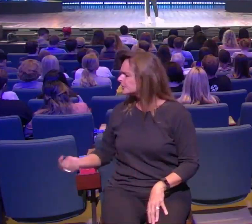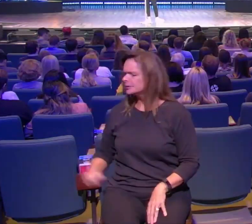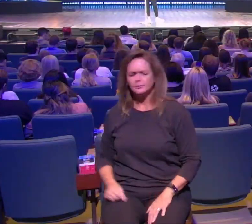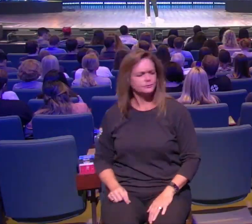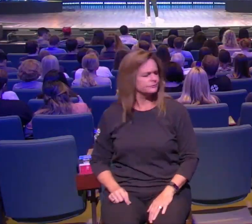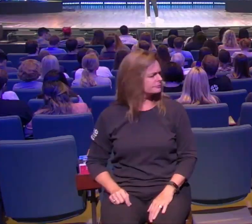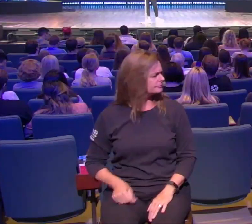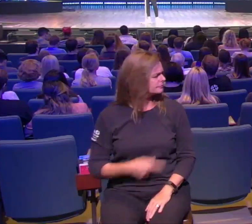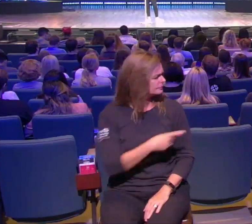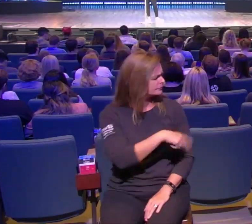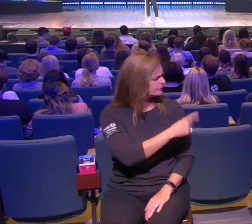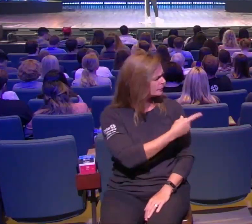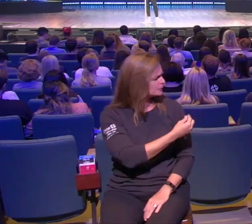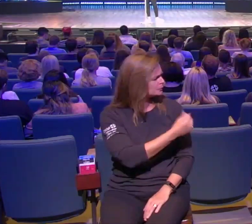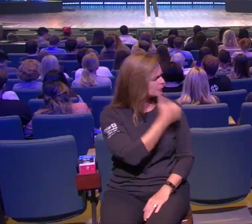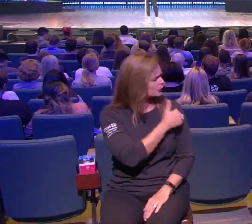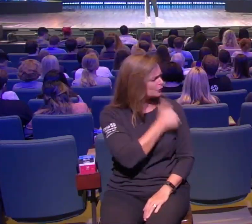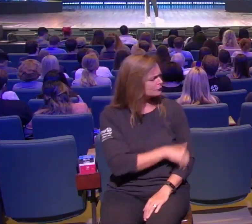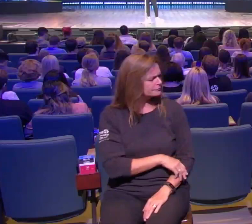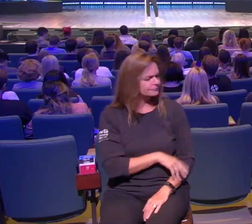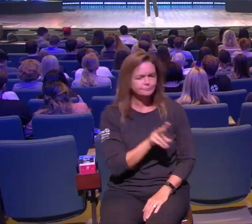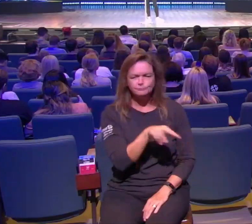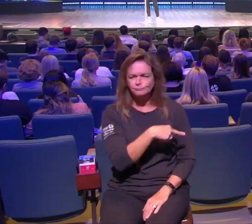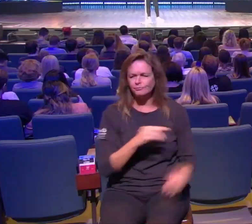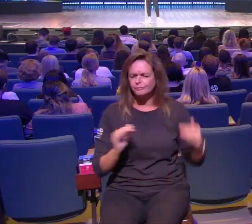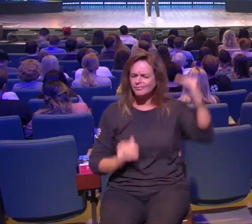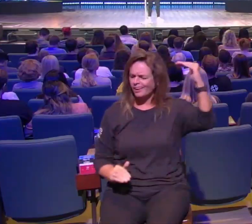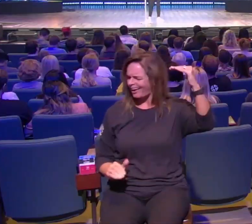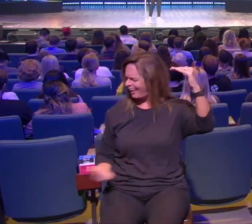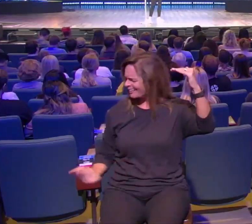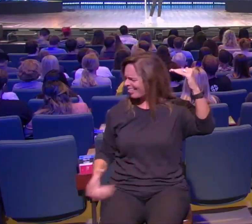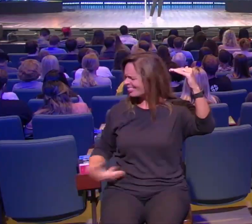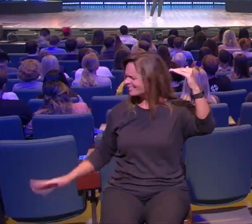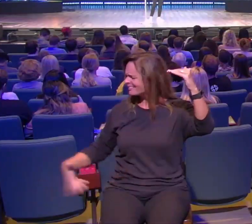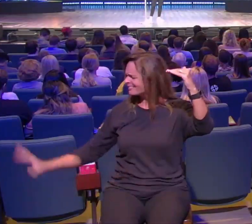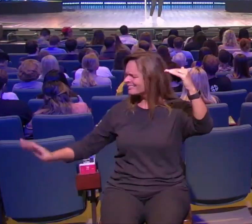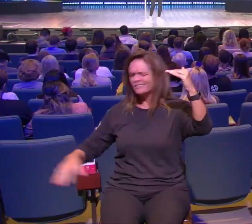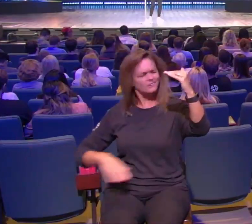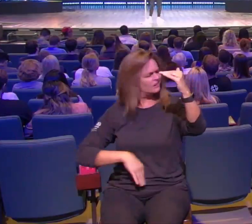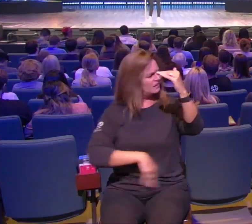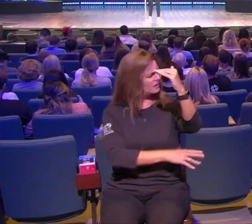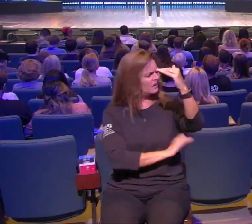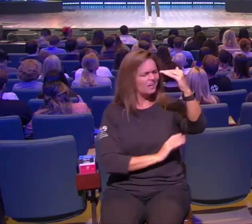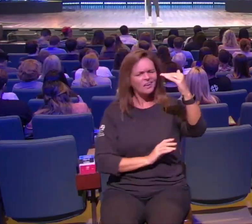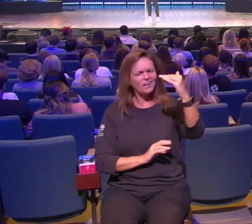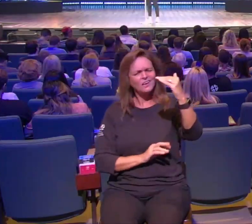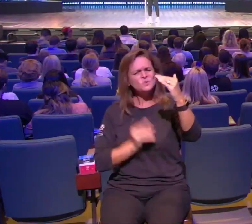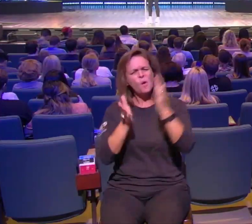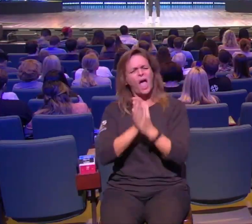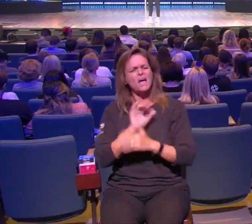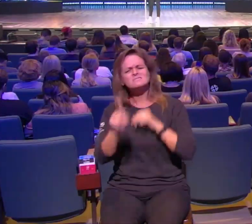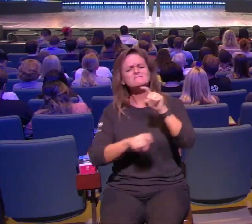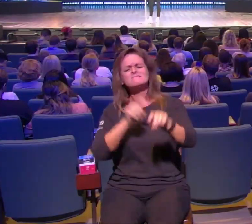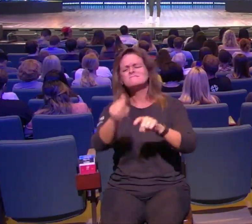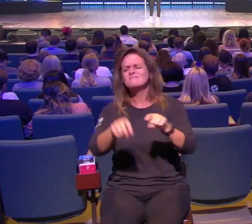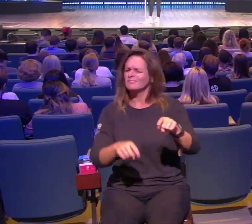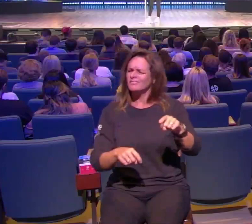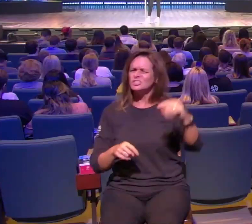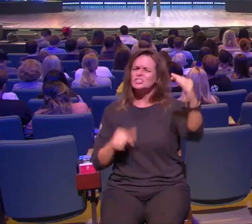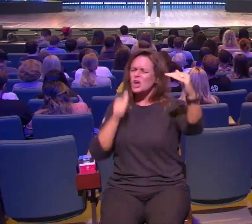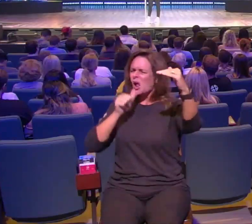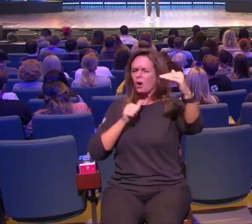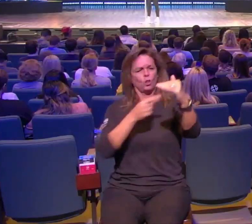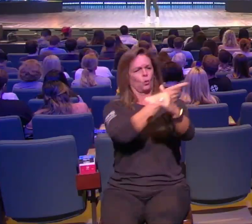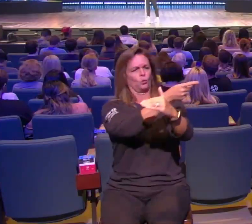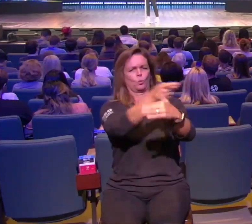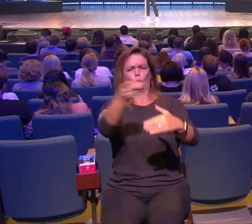day. People that looked at them and thought, who do they think they are to question us? Who do they think they are to